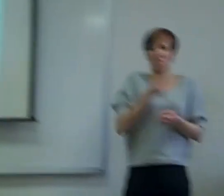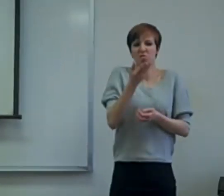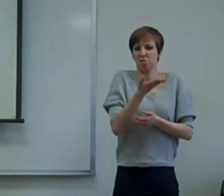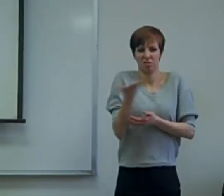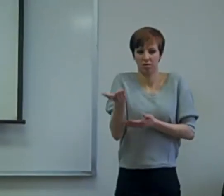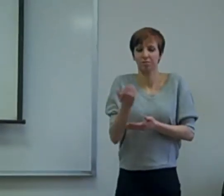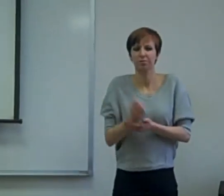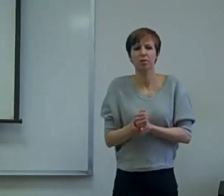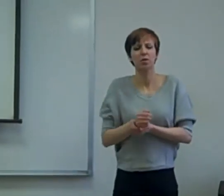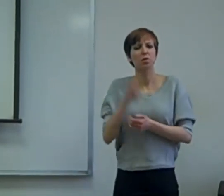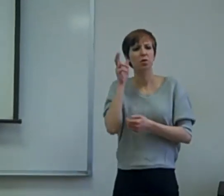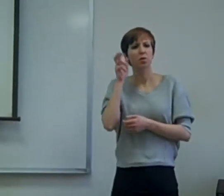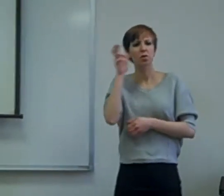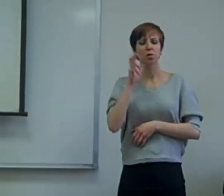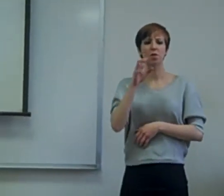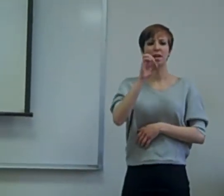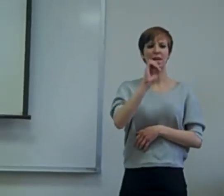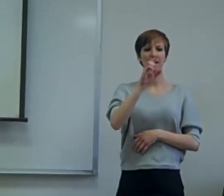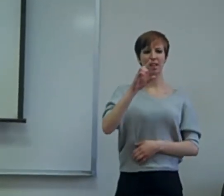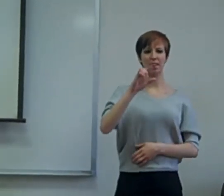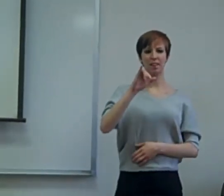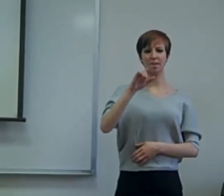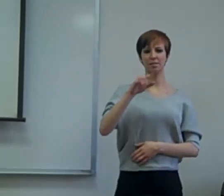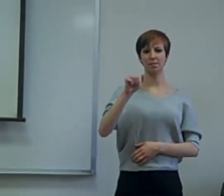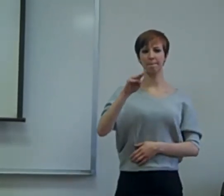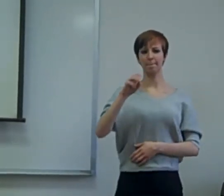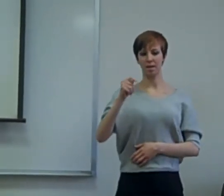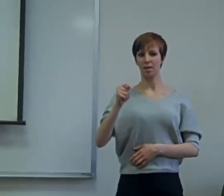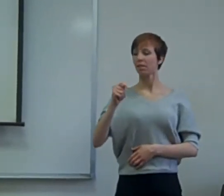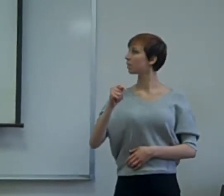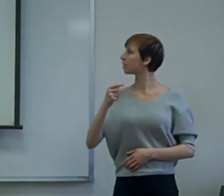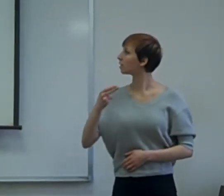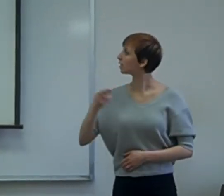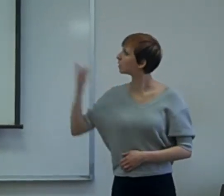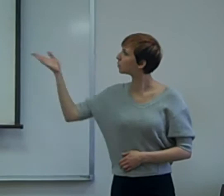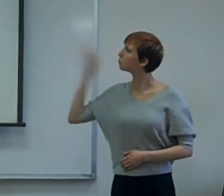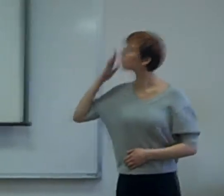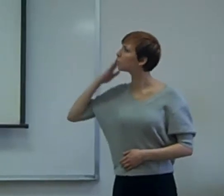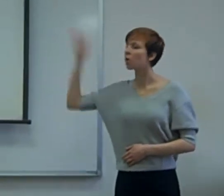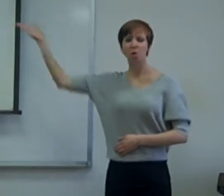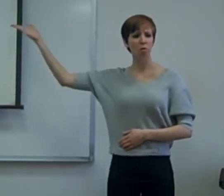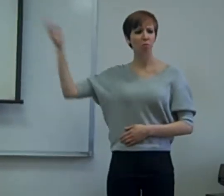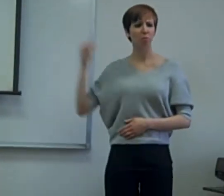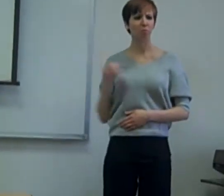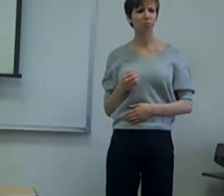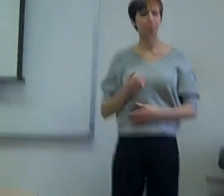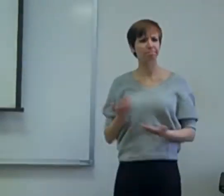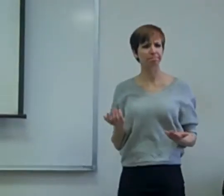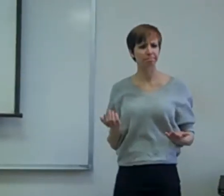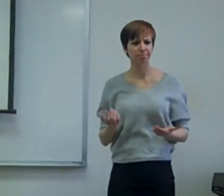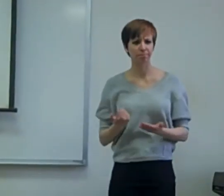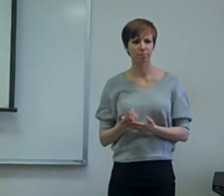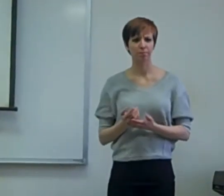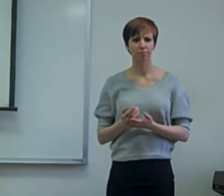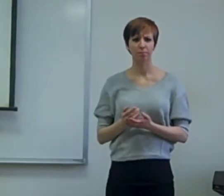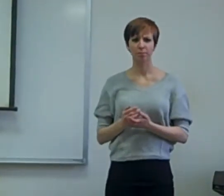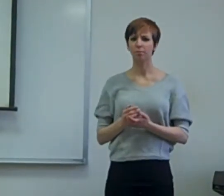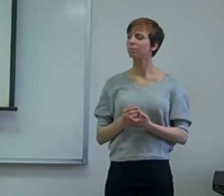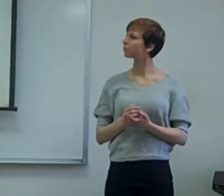guys heard of Elizabeth Kubler-Ross? Very, very famous, very famous. She, in the